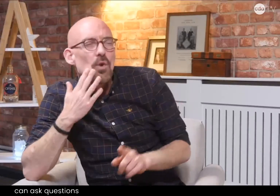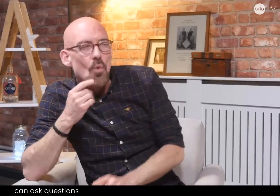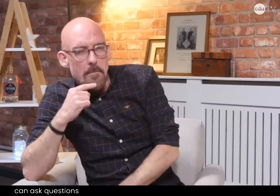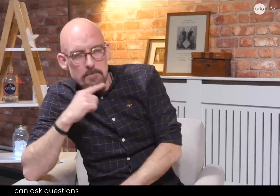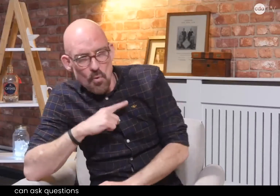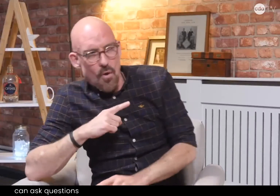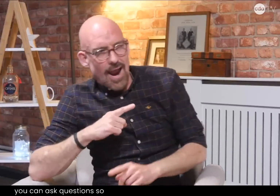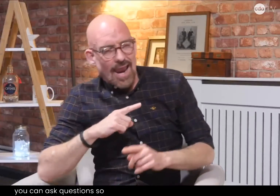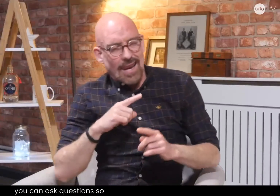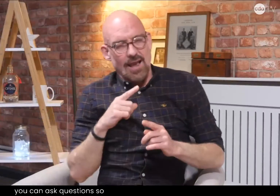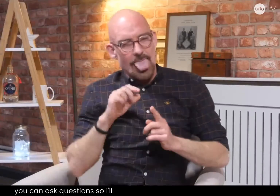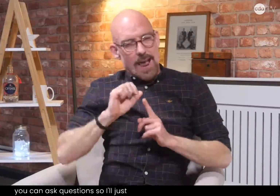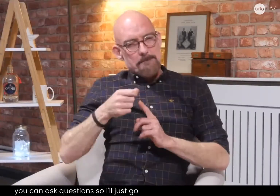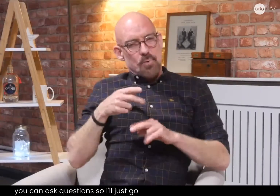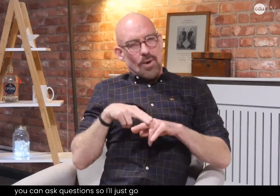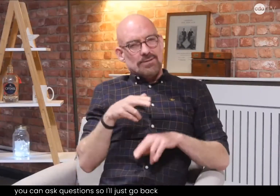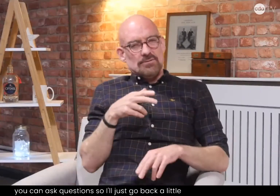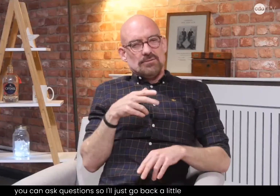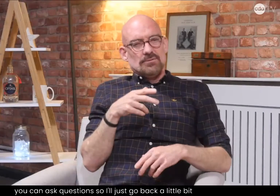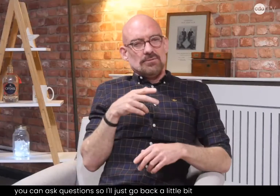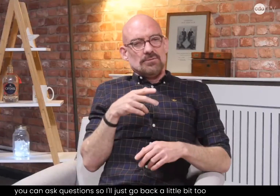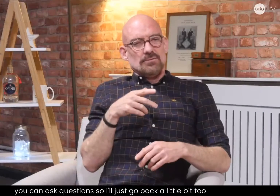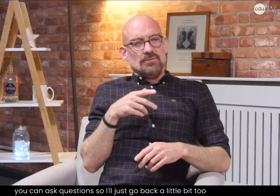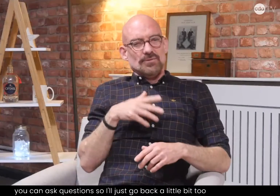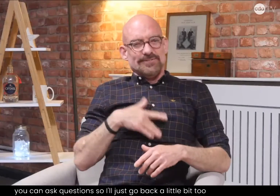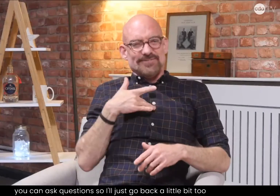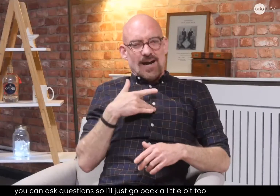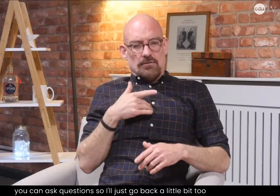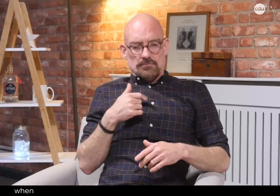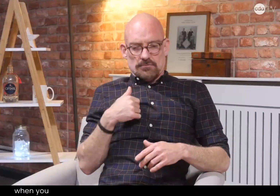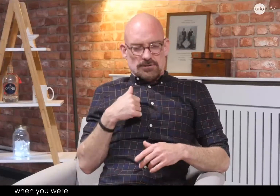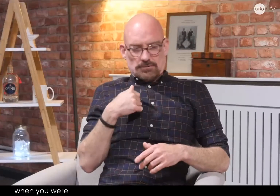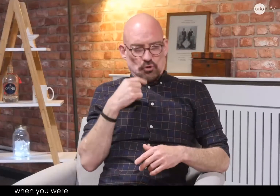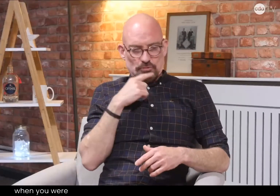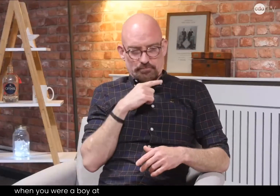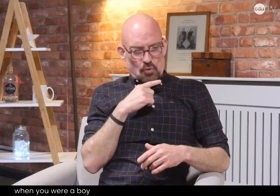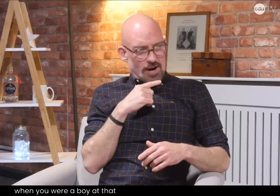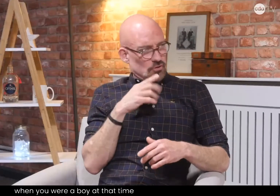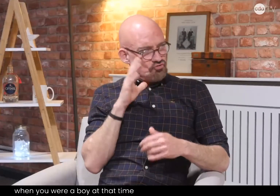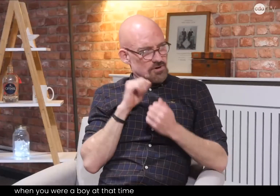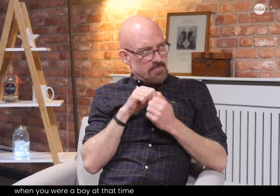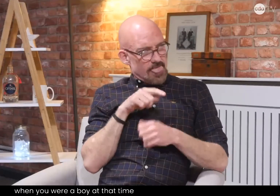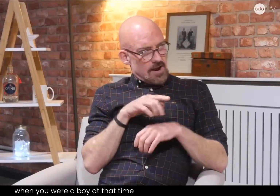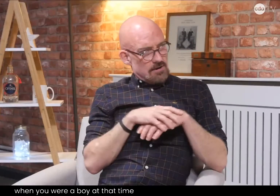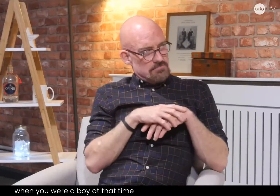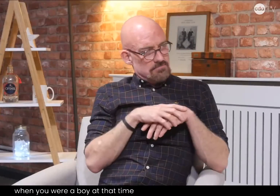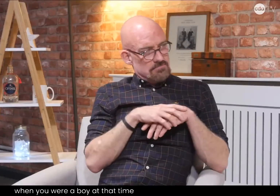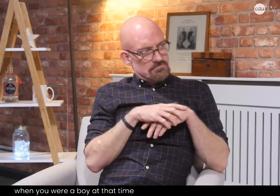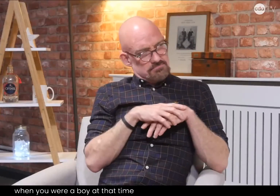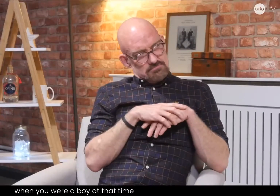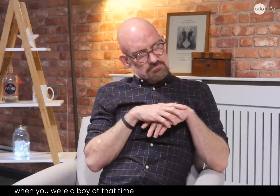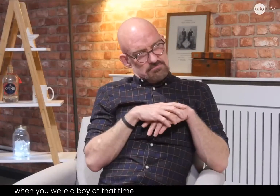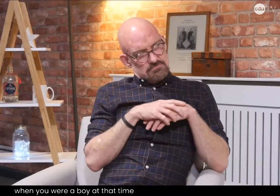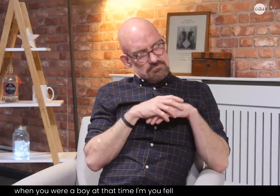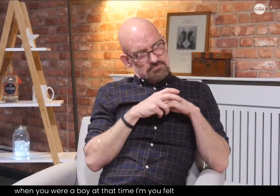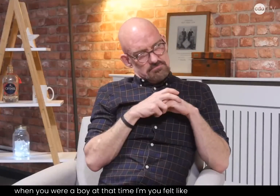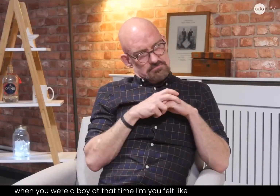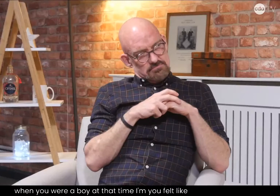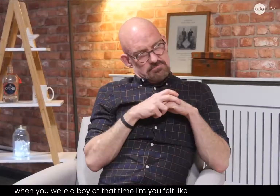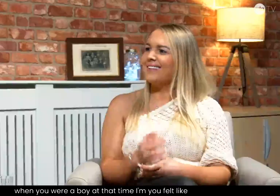back a little bit to when you were a boy at that time, you felt like you weren't a boy, and you remember